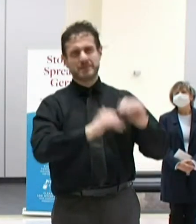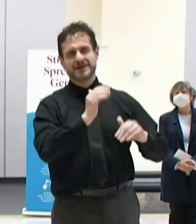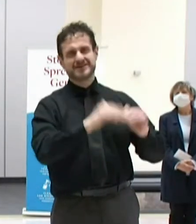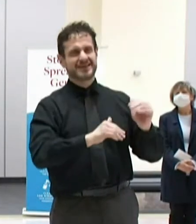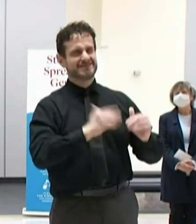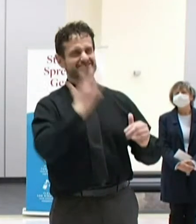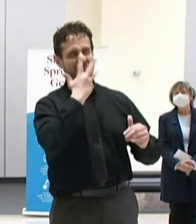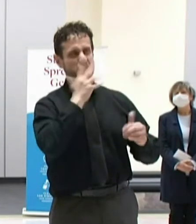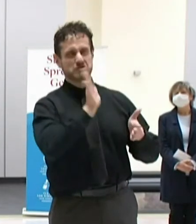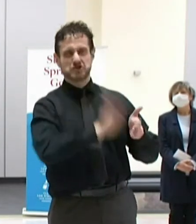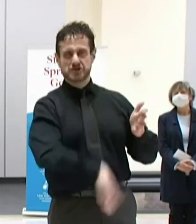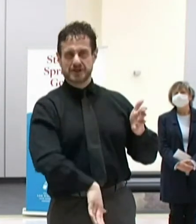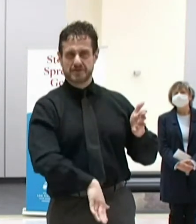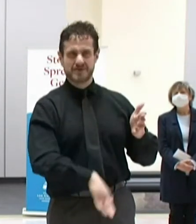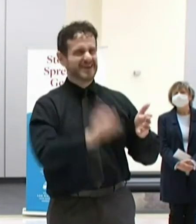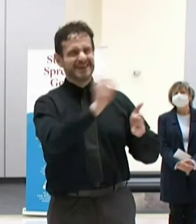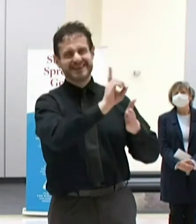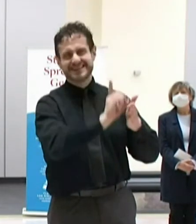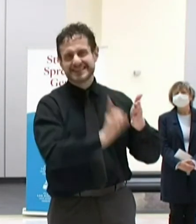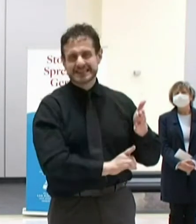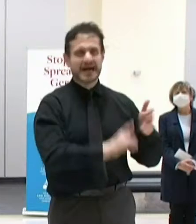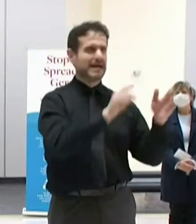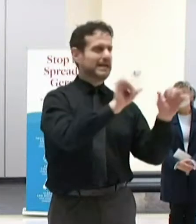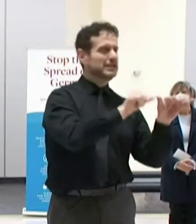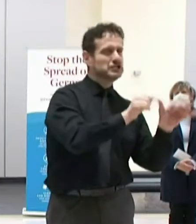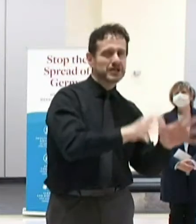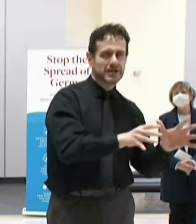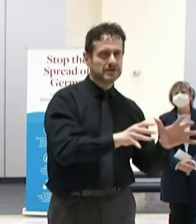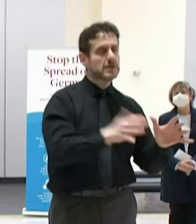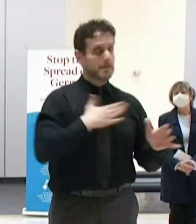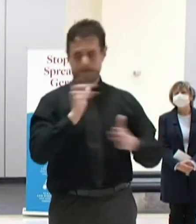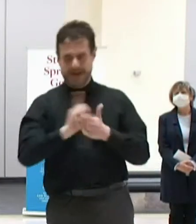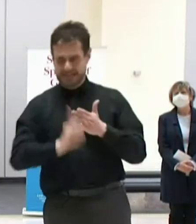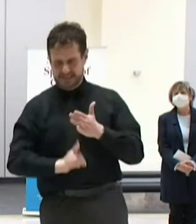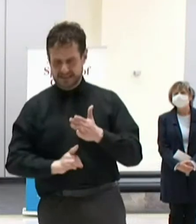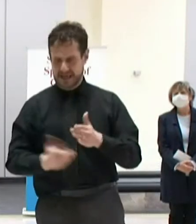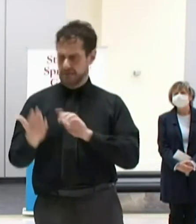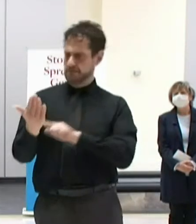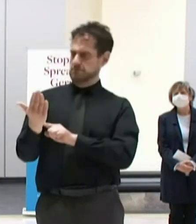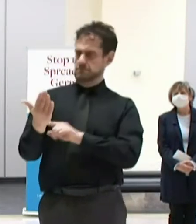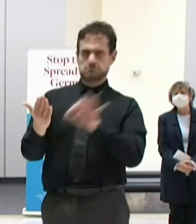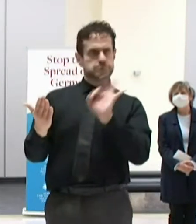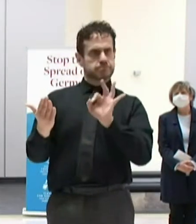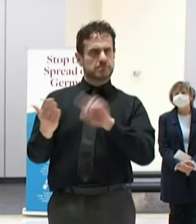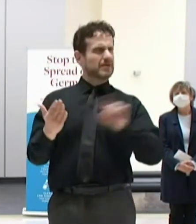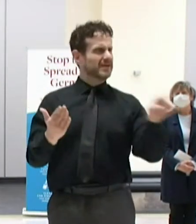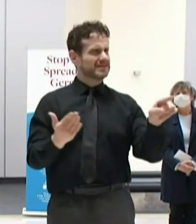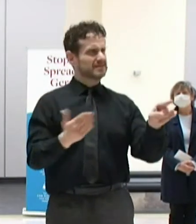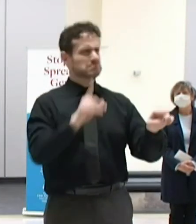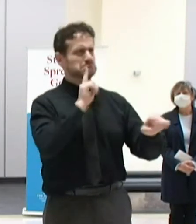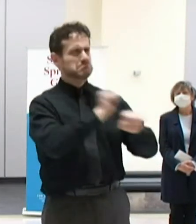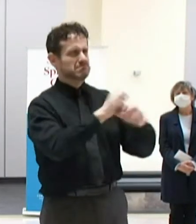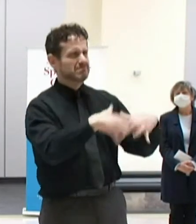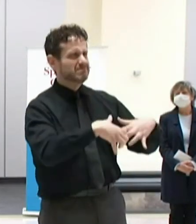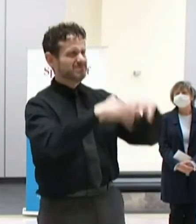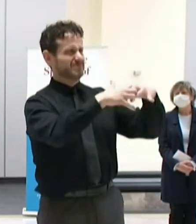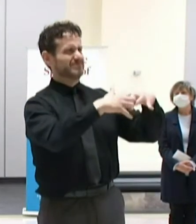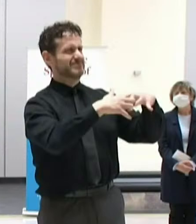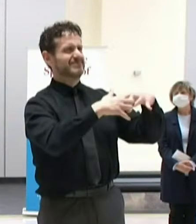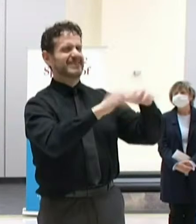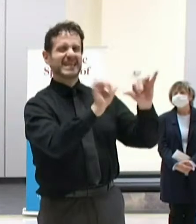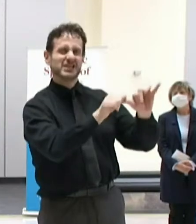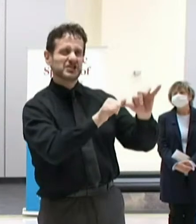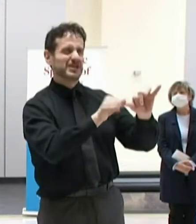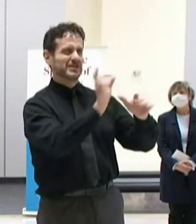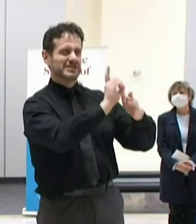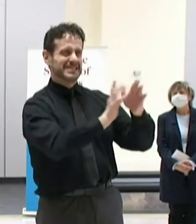building while there was design engineering being done back in the mid-'80s. And so it's